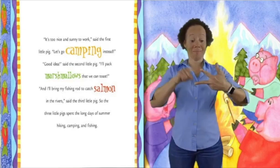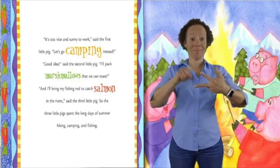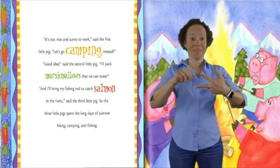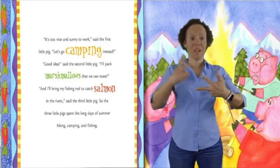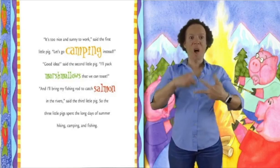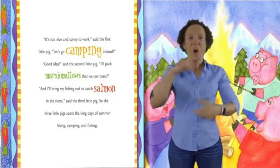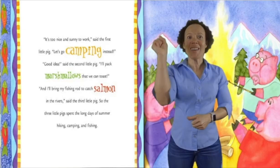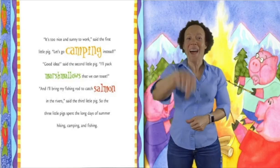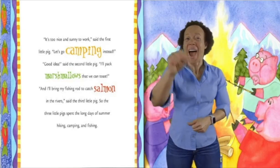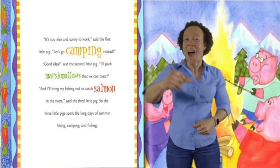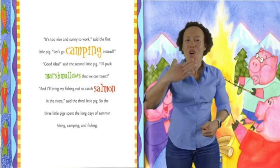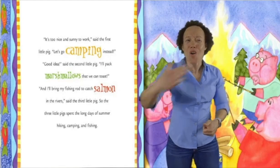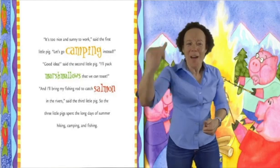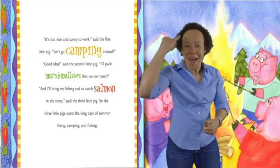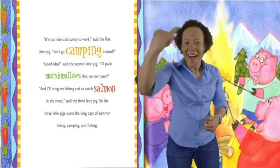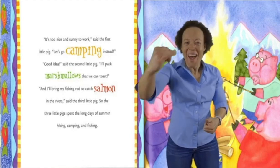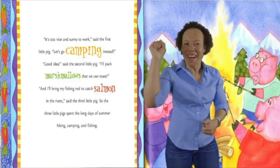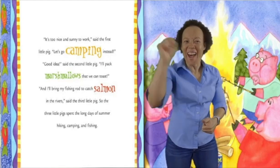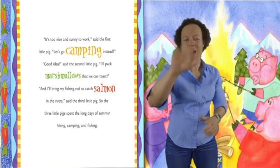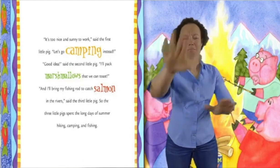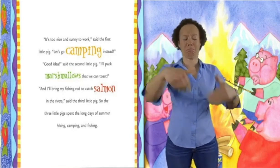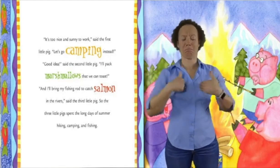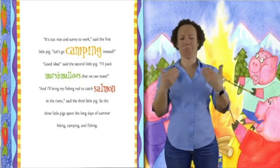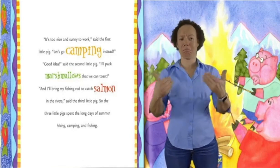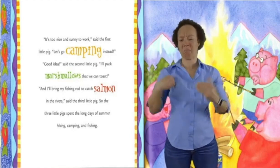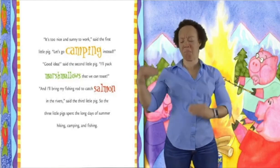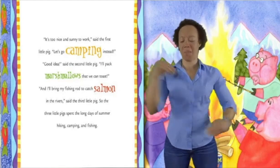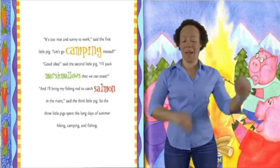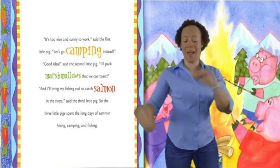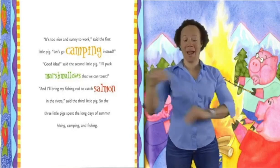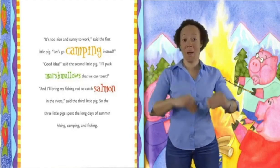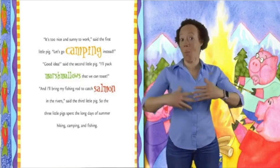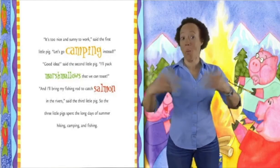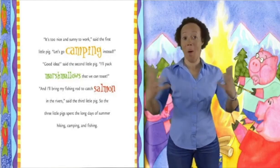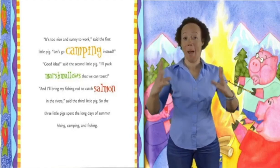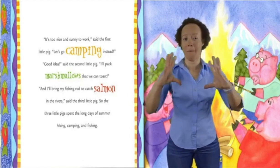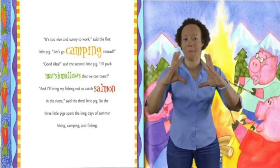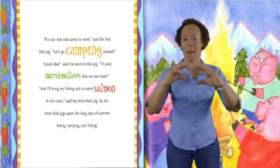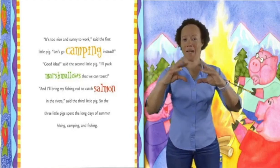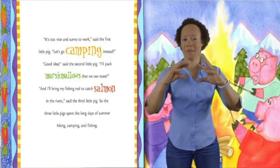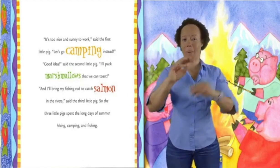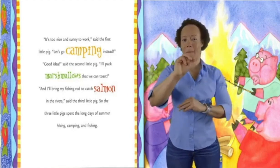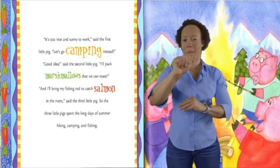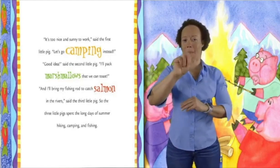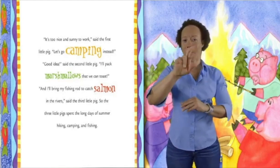"Good idea," said the second little pig. "I'll pack marshmallows that we can toast.